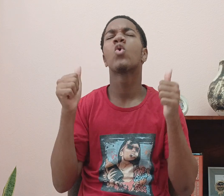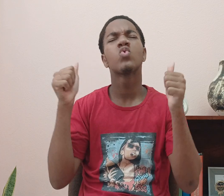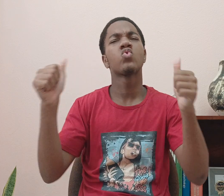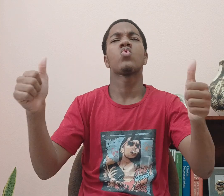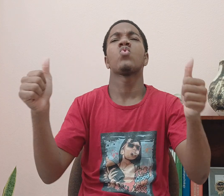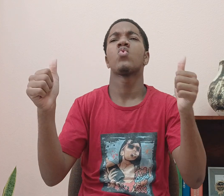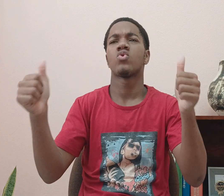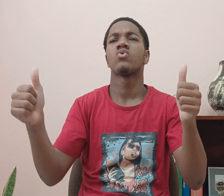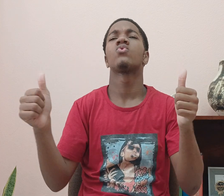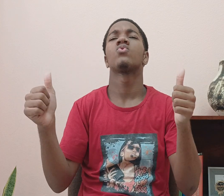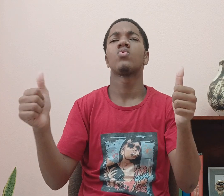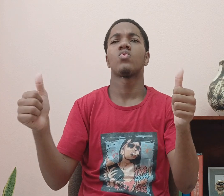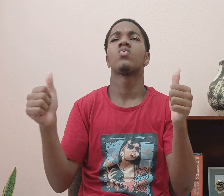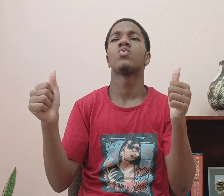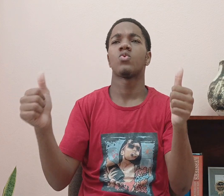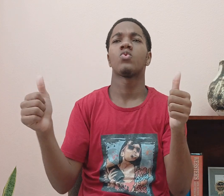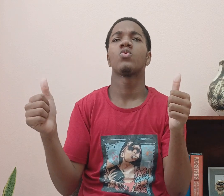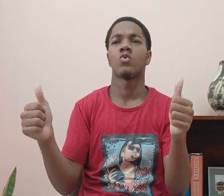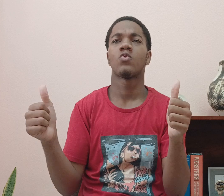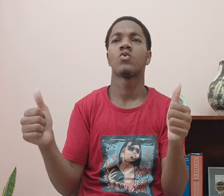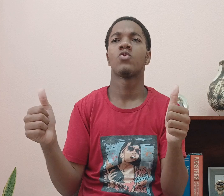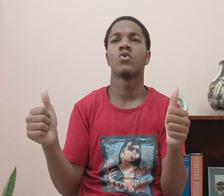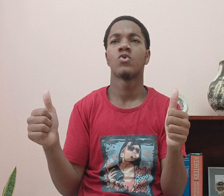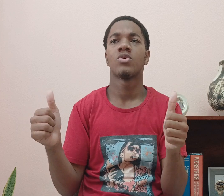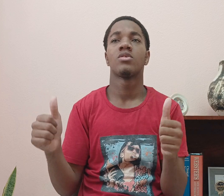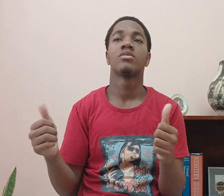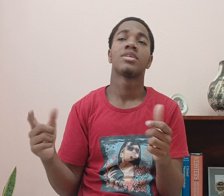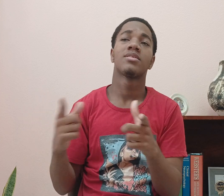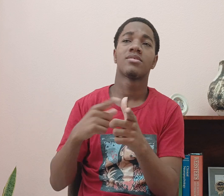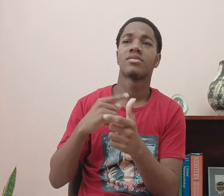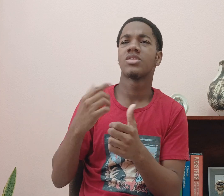Then go to a world that is dying,